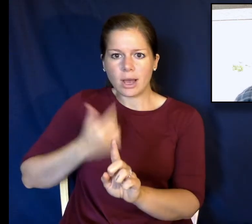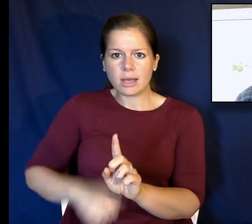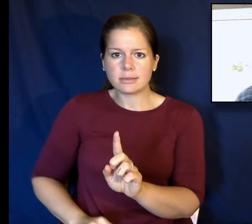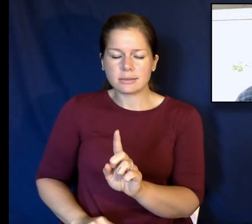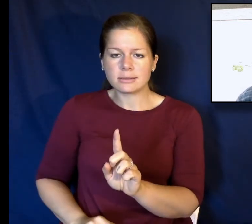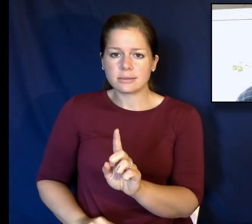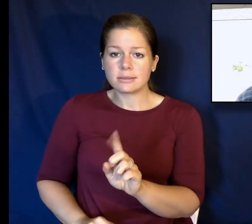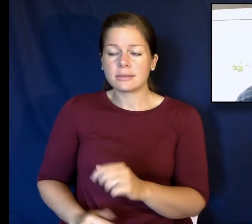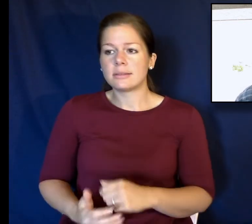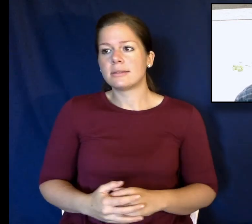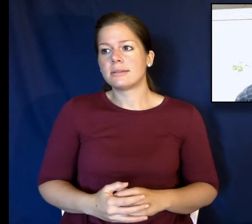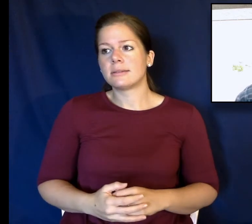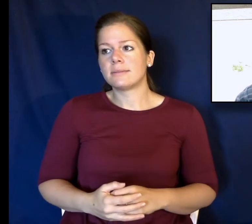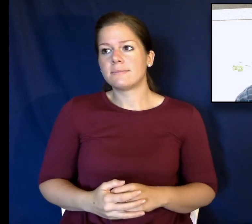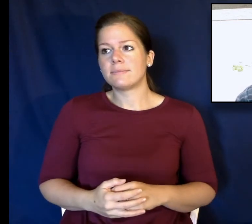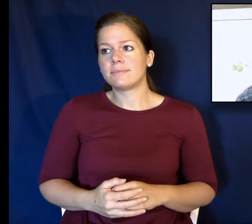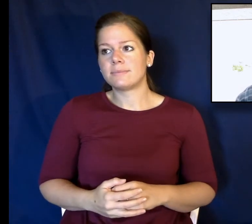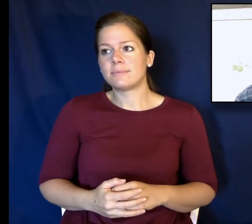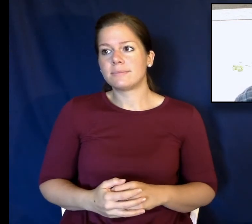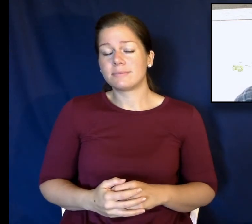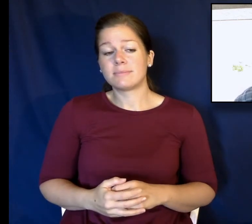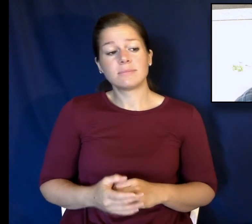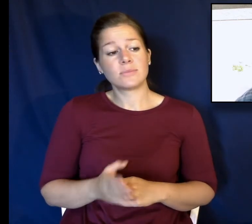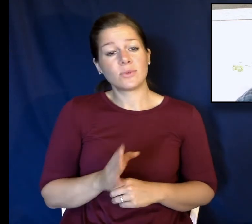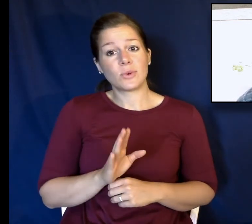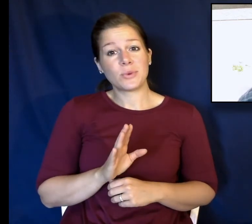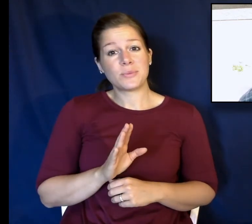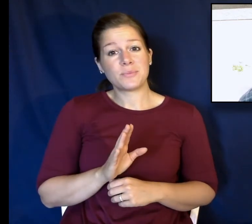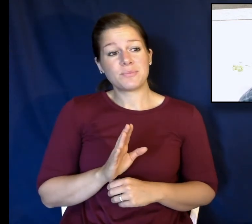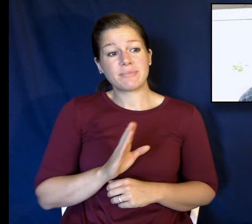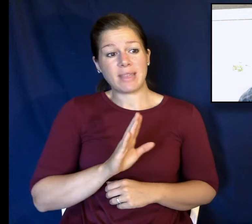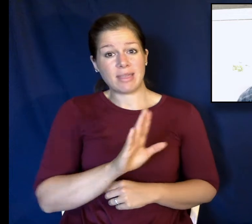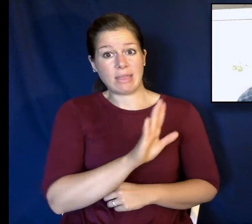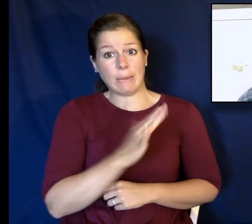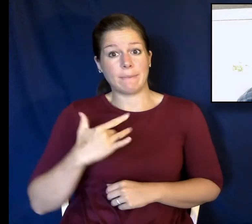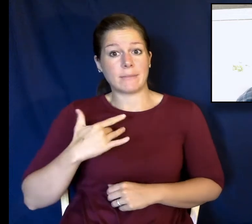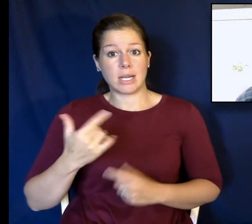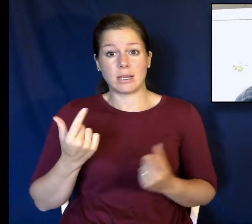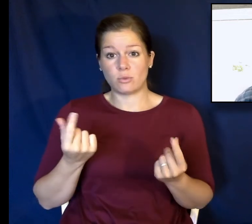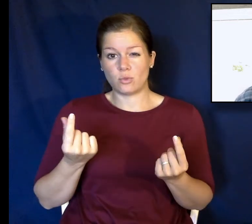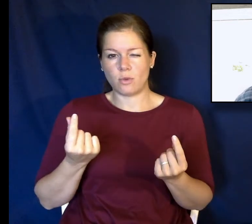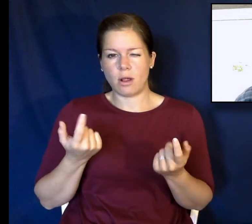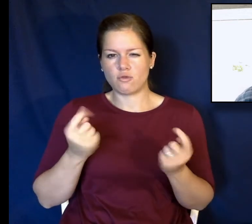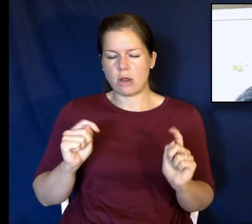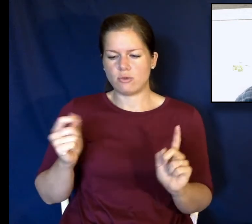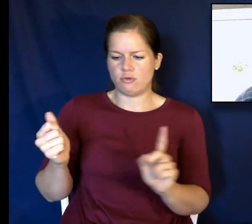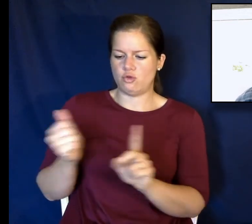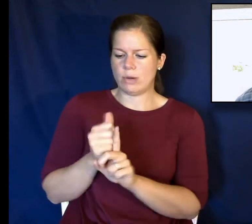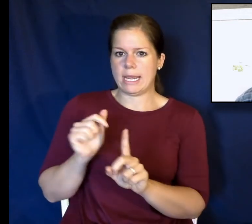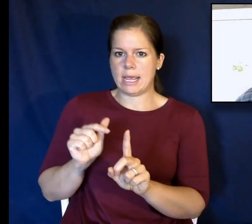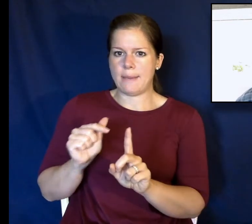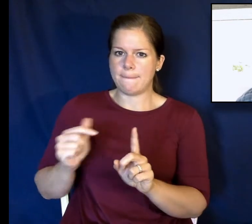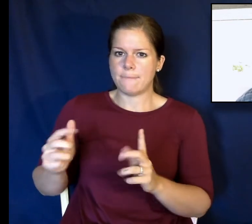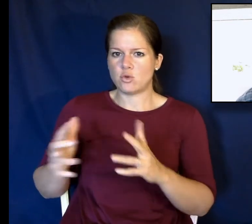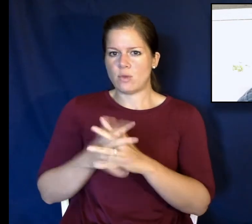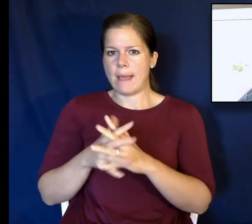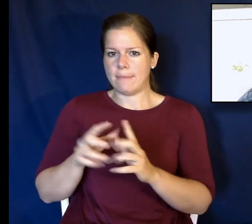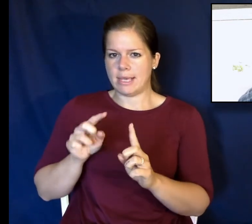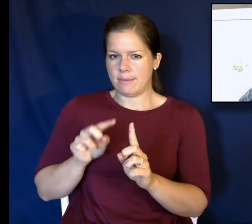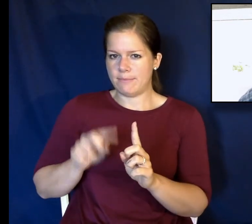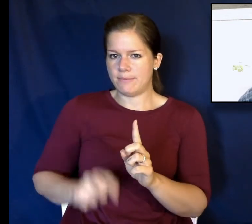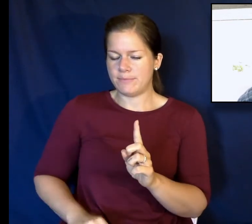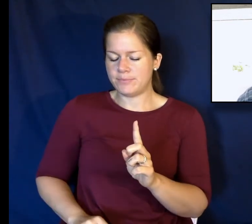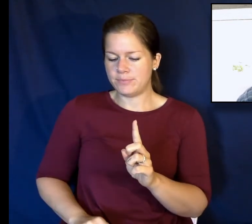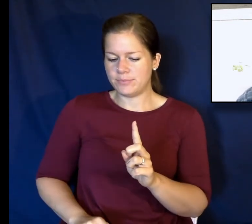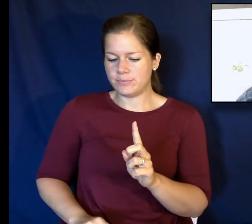And what they would try to do, they would try to trap him. And we see that in today's reading. I'm going to hone in